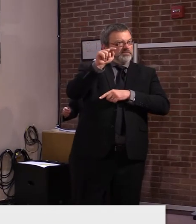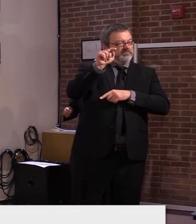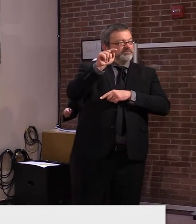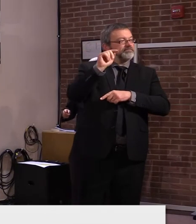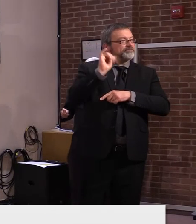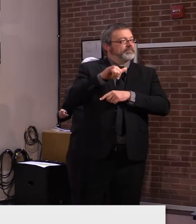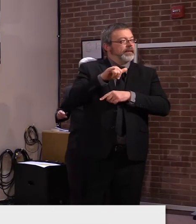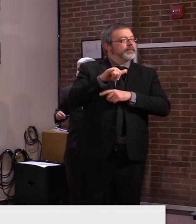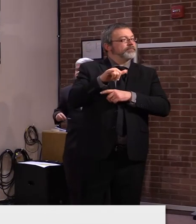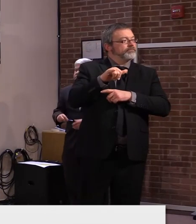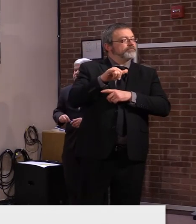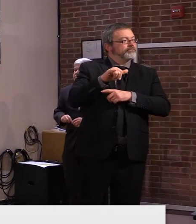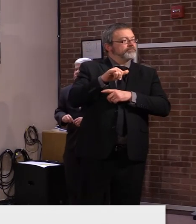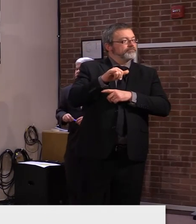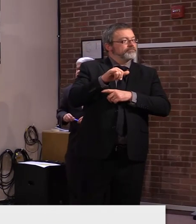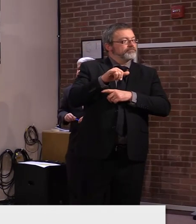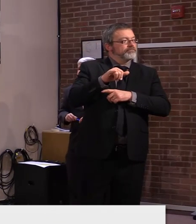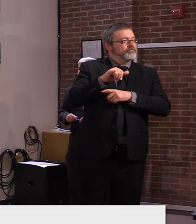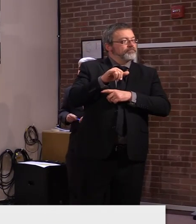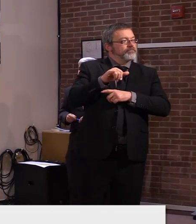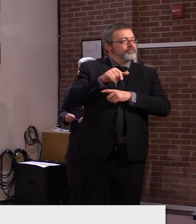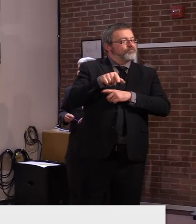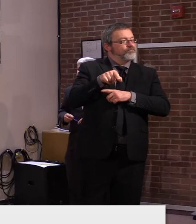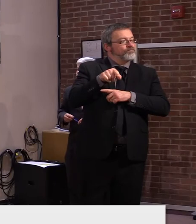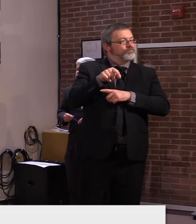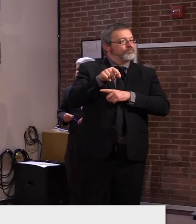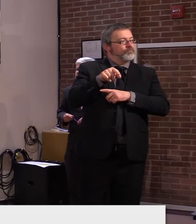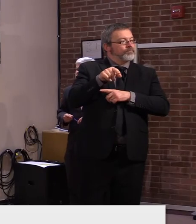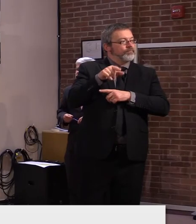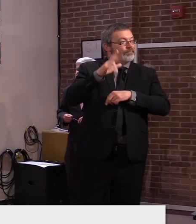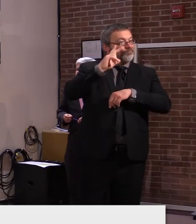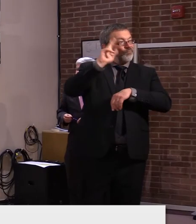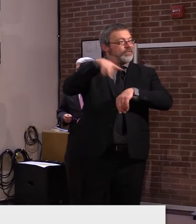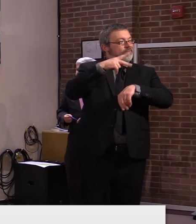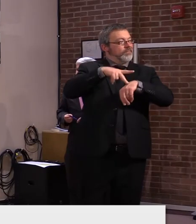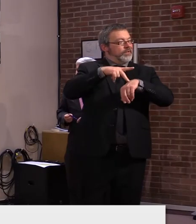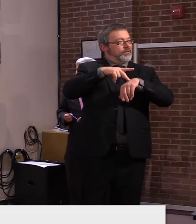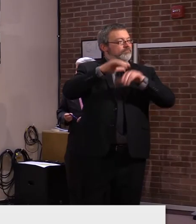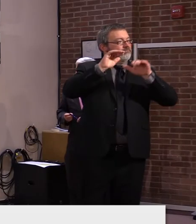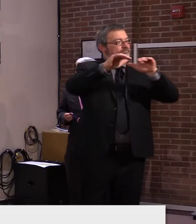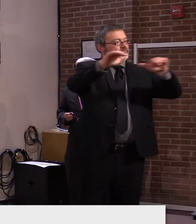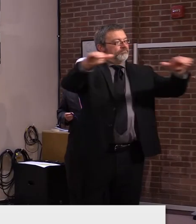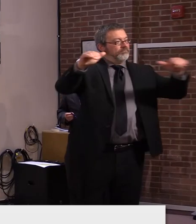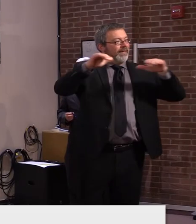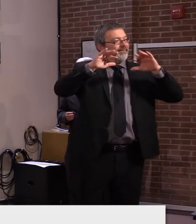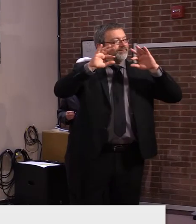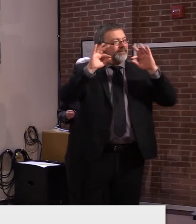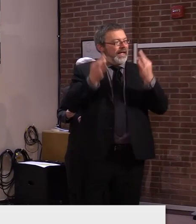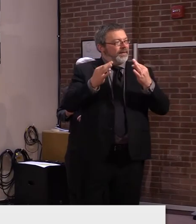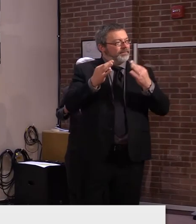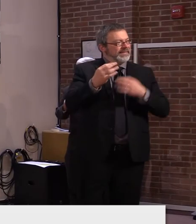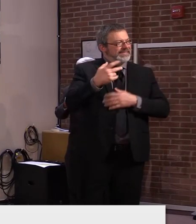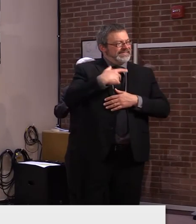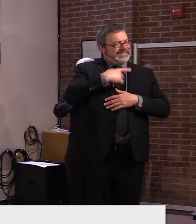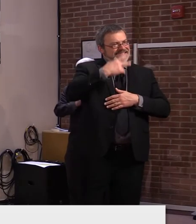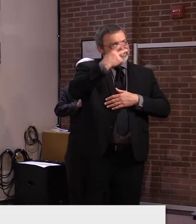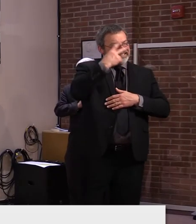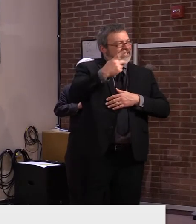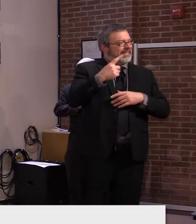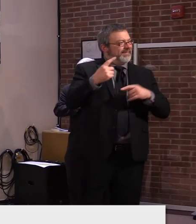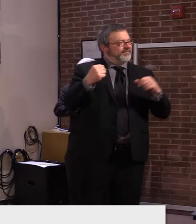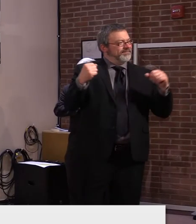in physical aggression at the school since going back to fully in-person learning. And